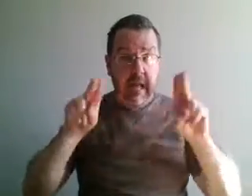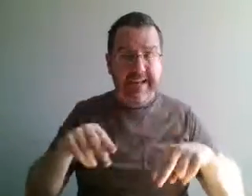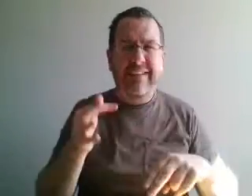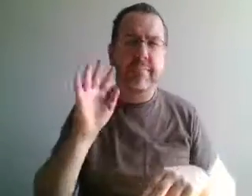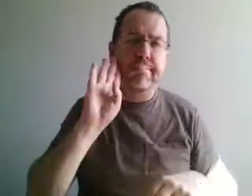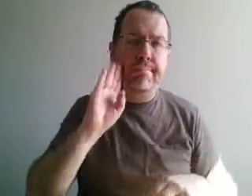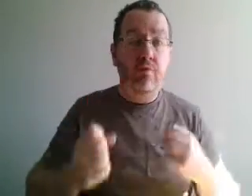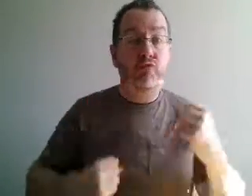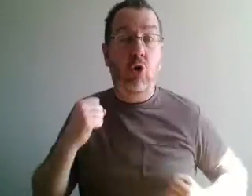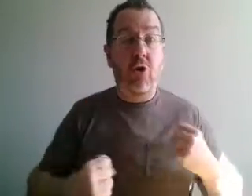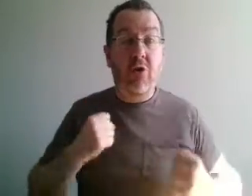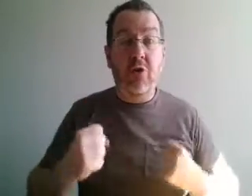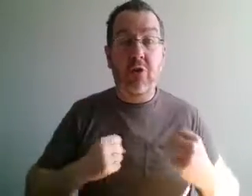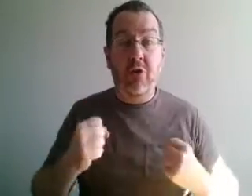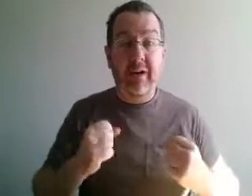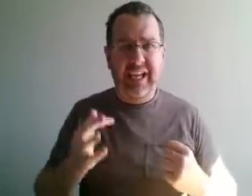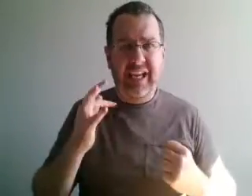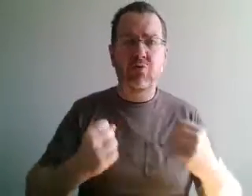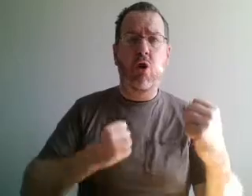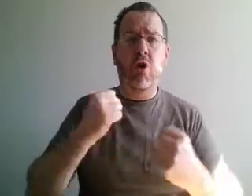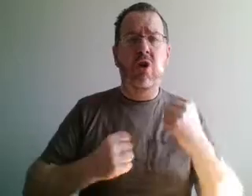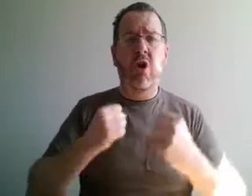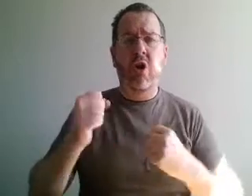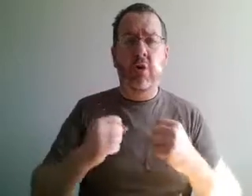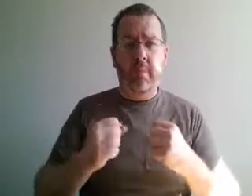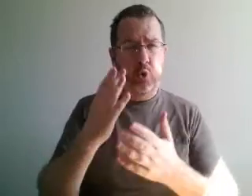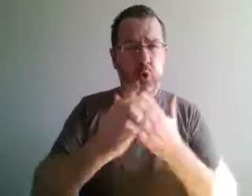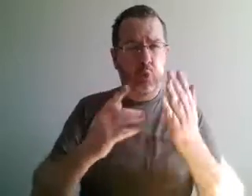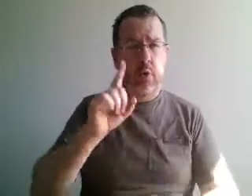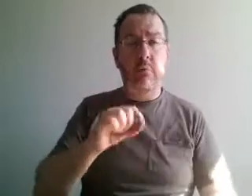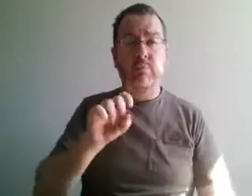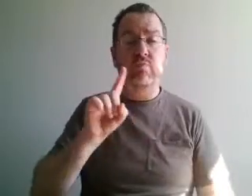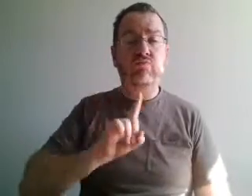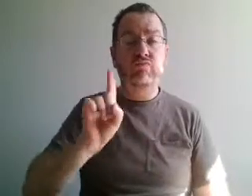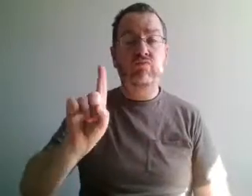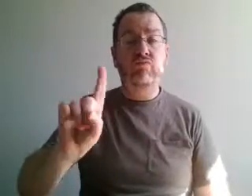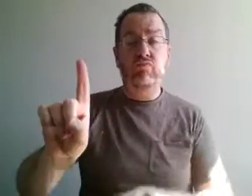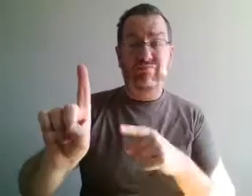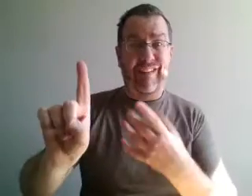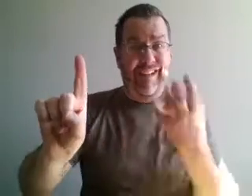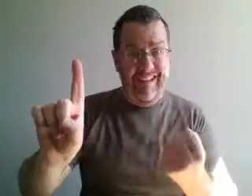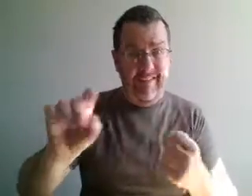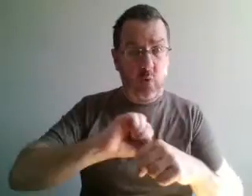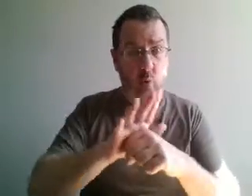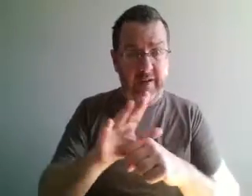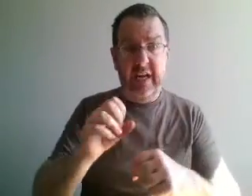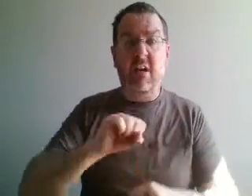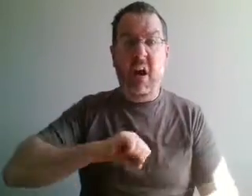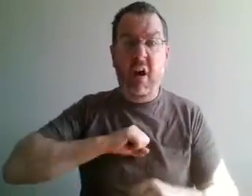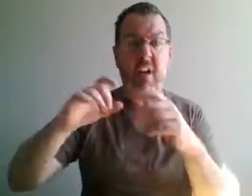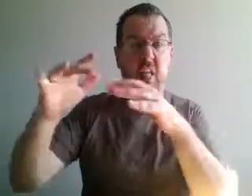who were asking if they ran into suspended particles a few minutes later after passing somebody, could they catch it that way? Well, first of